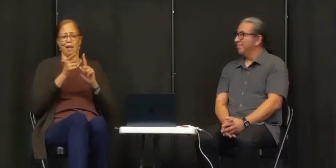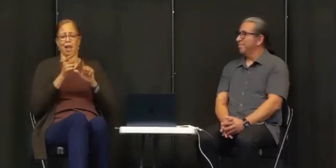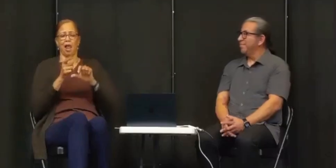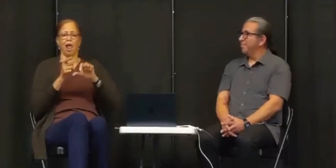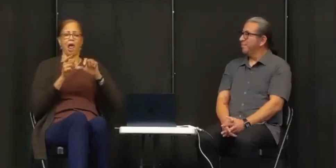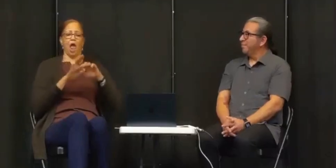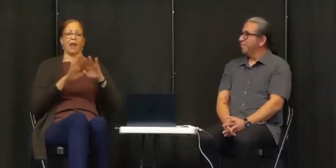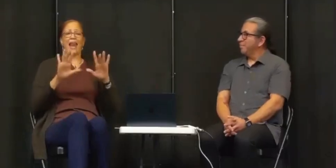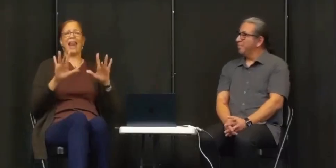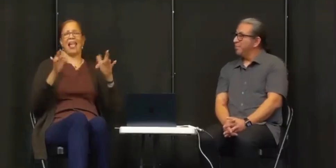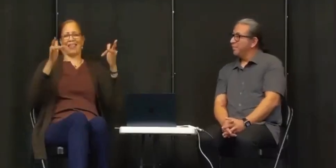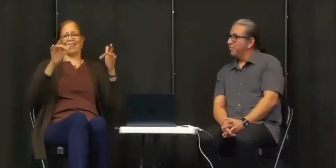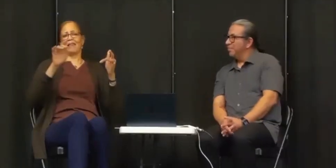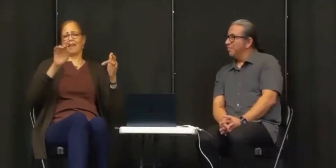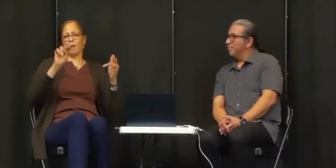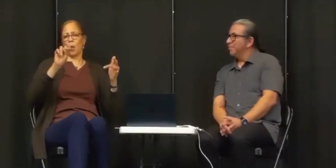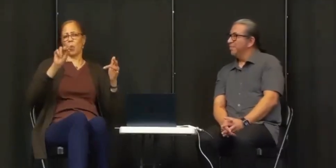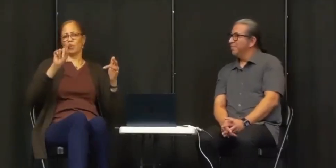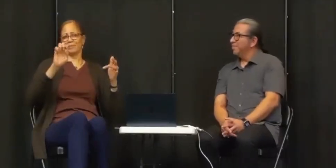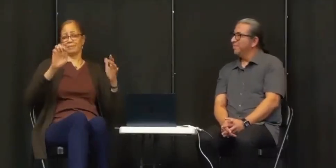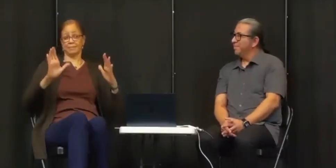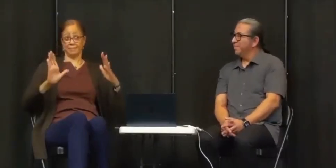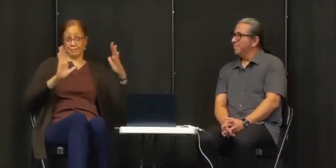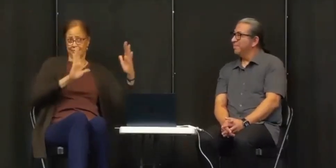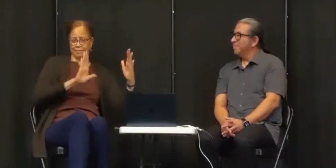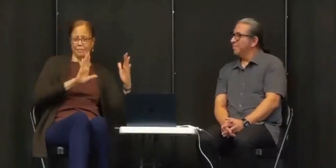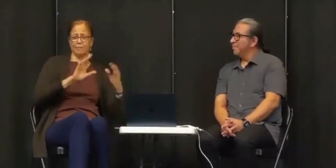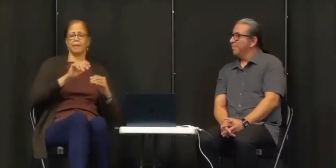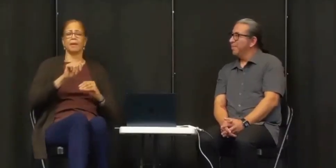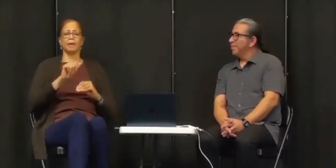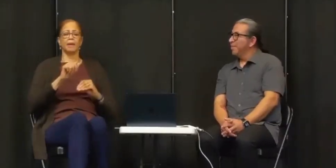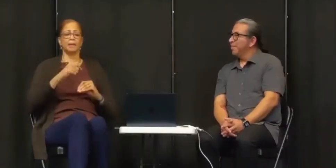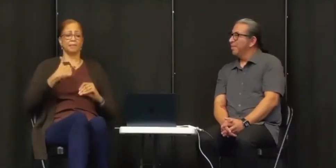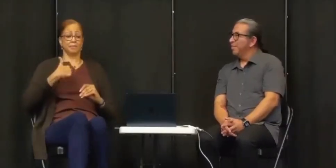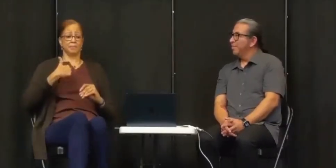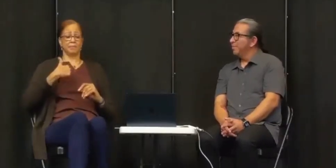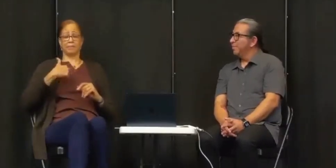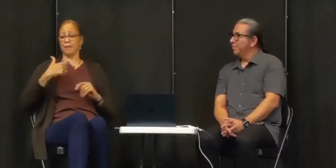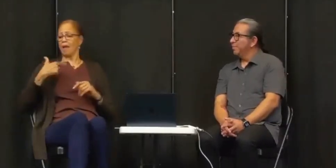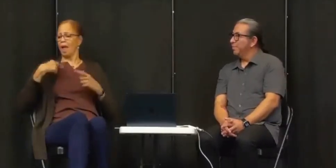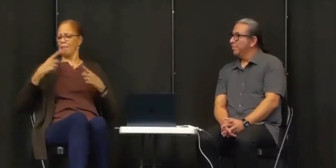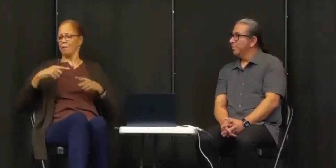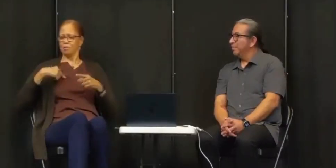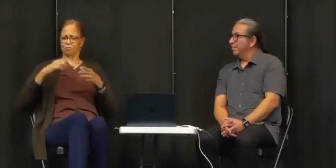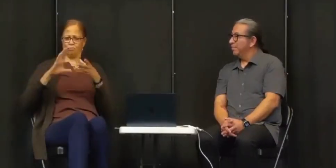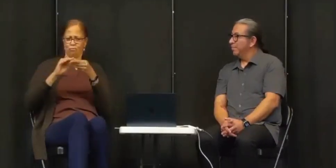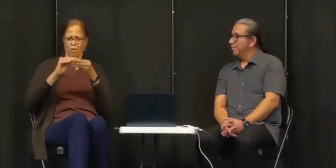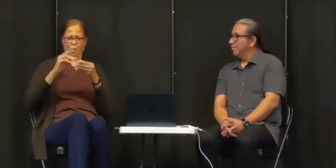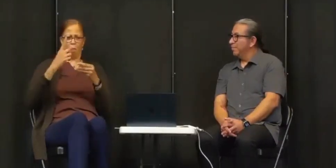And one thing on a lighter note,